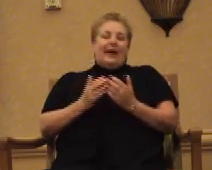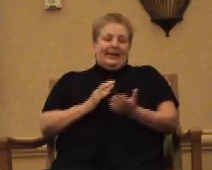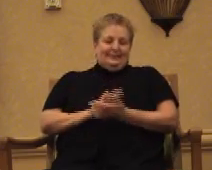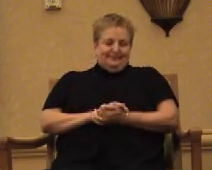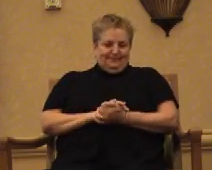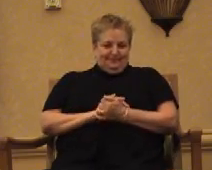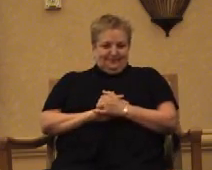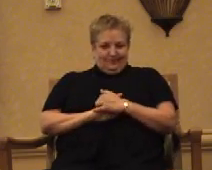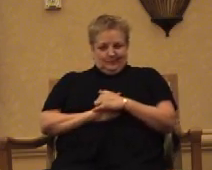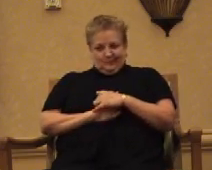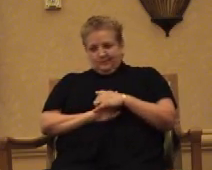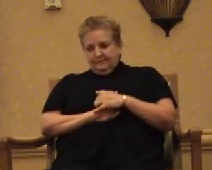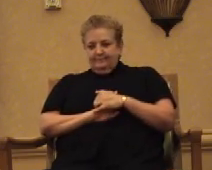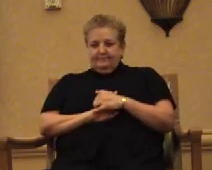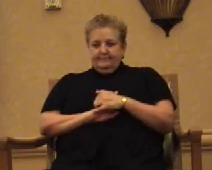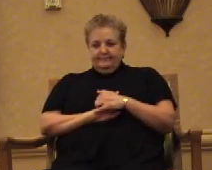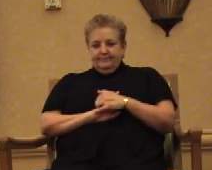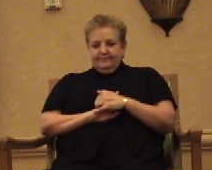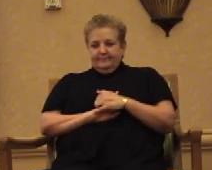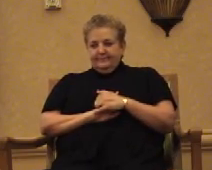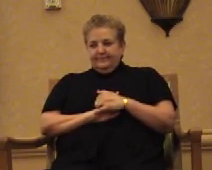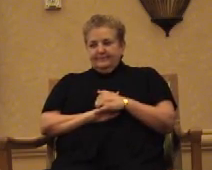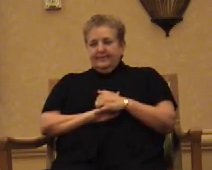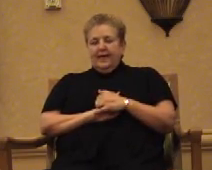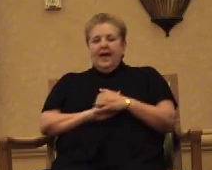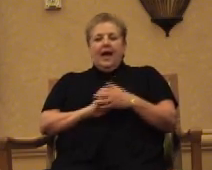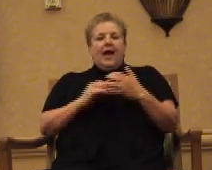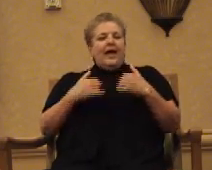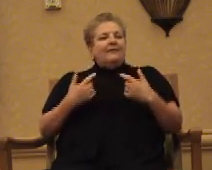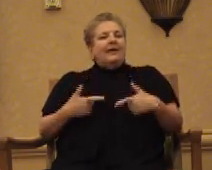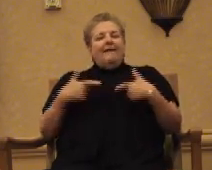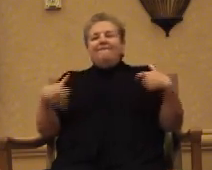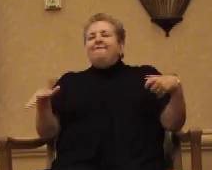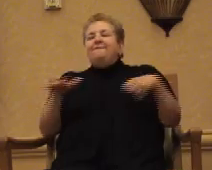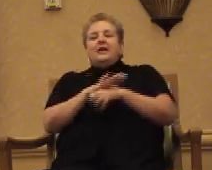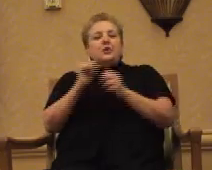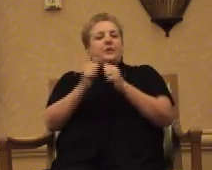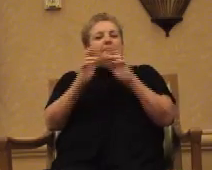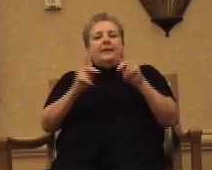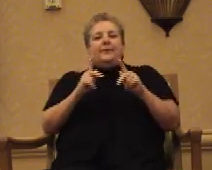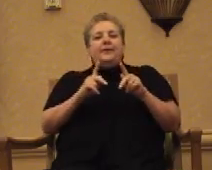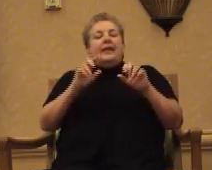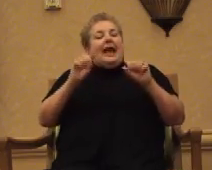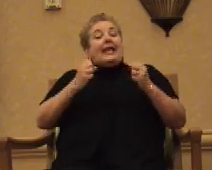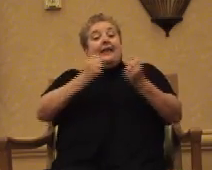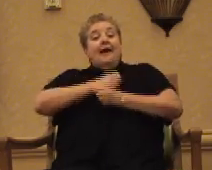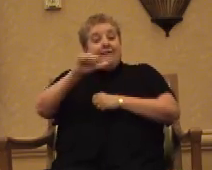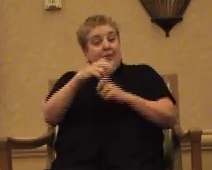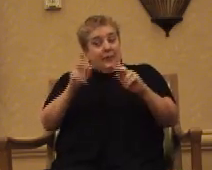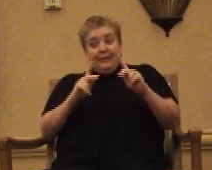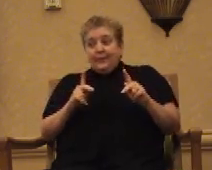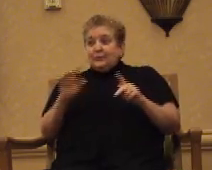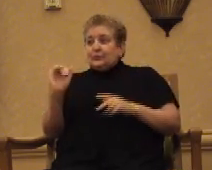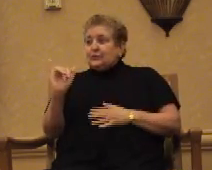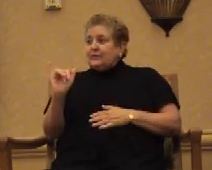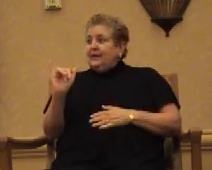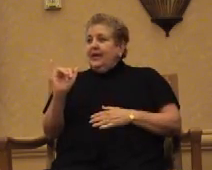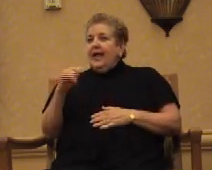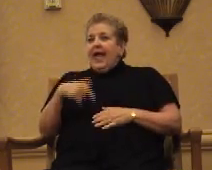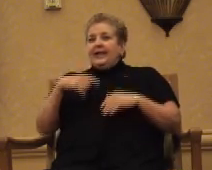I have a big full life filled with people I love. I'm capable of loving people, and this always brings me.